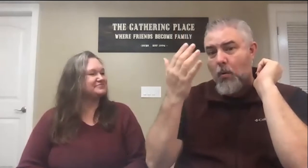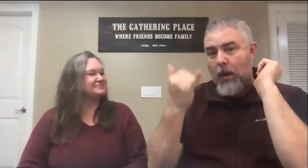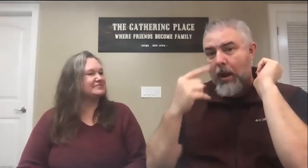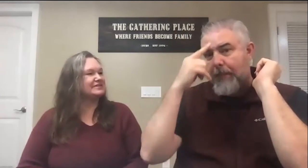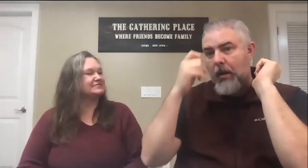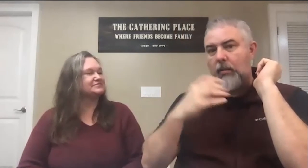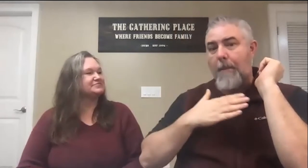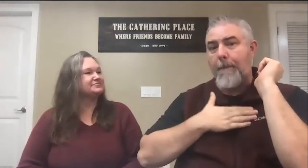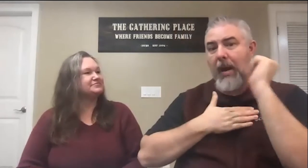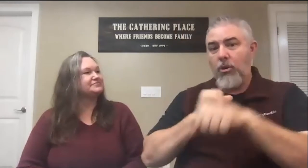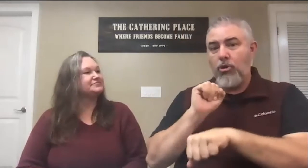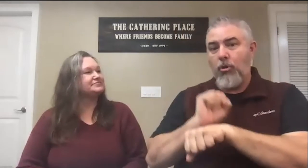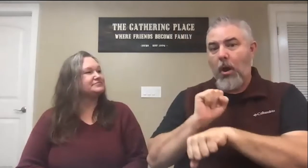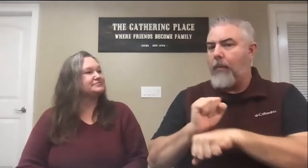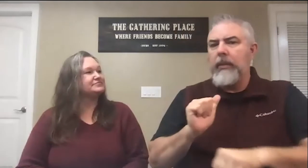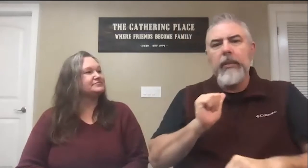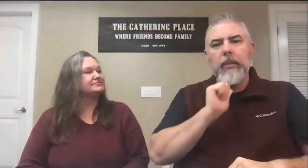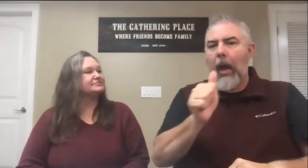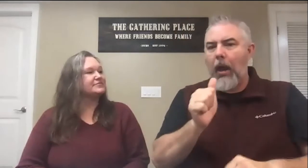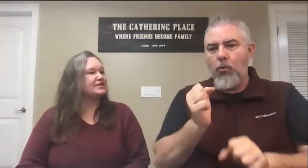My father said that. Why?